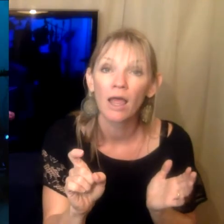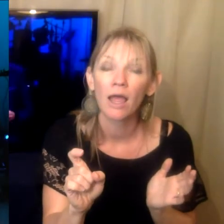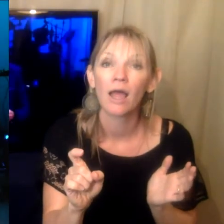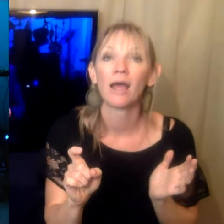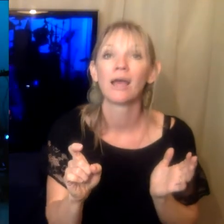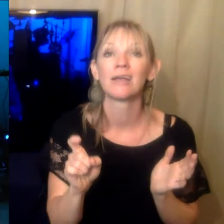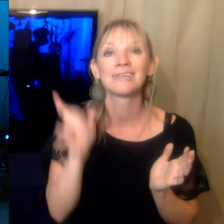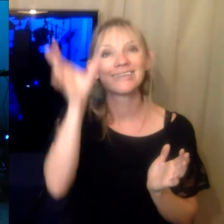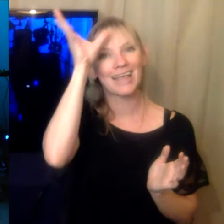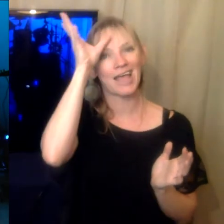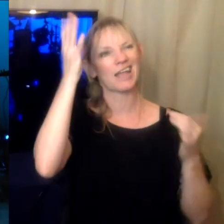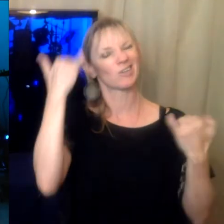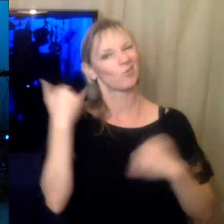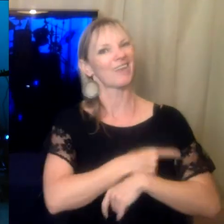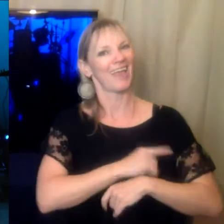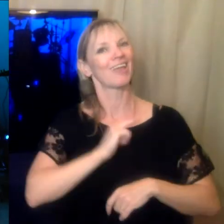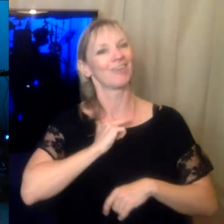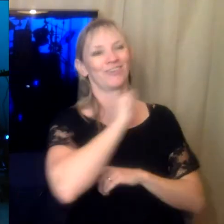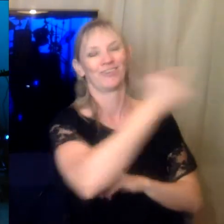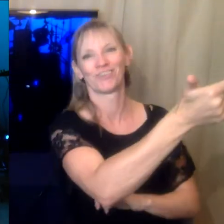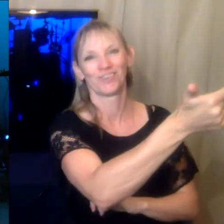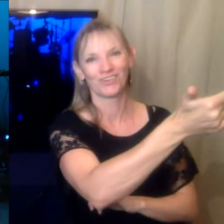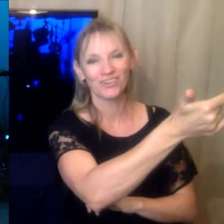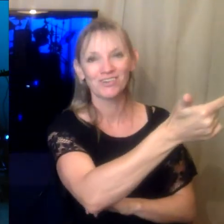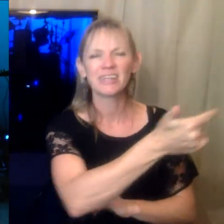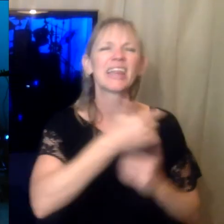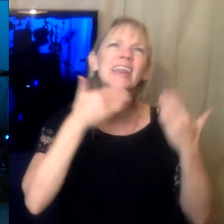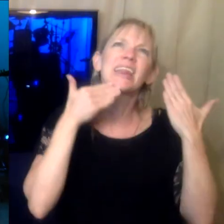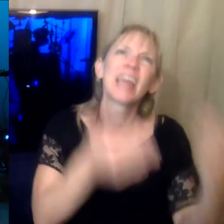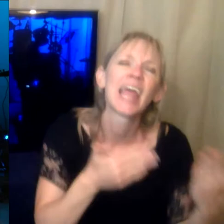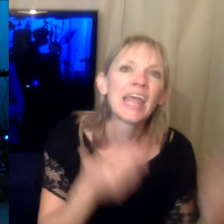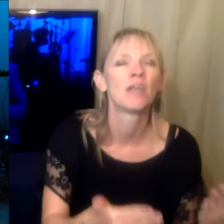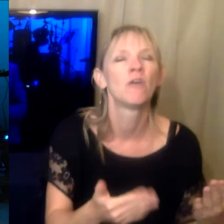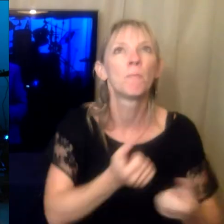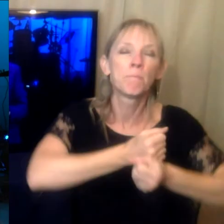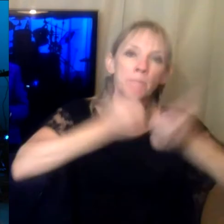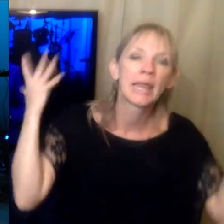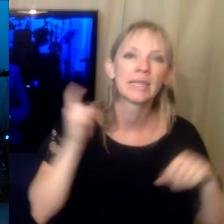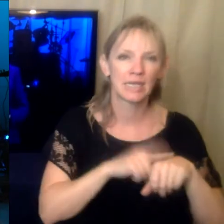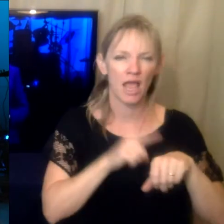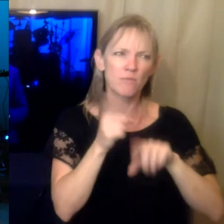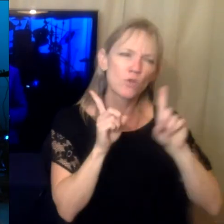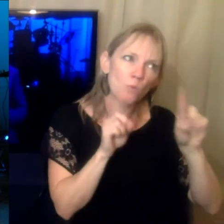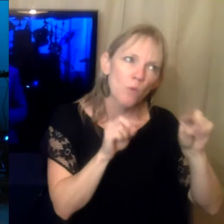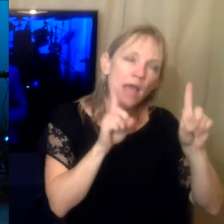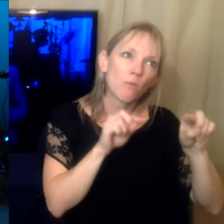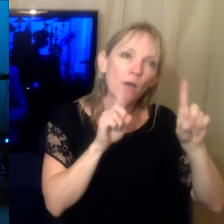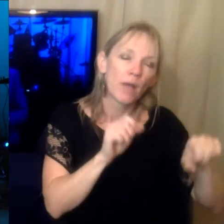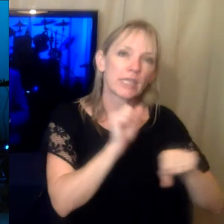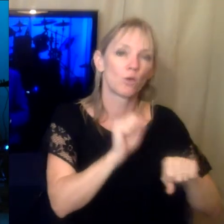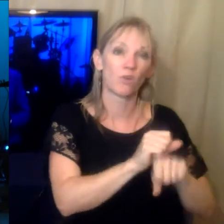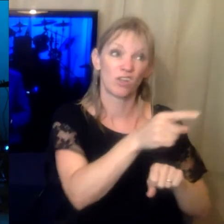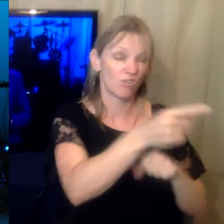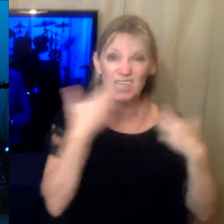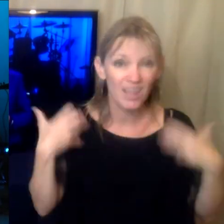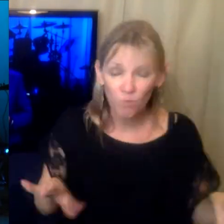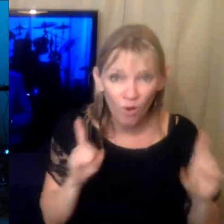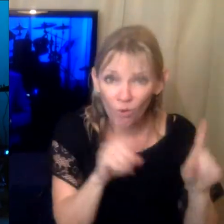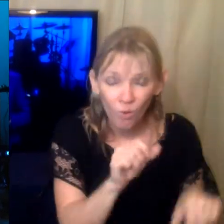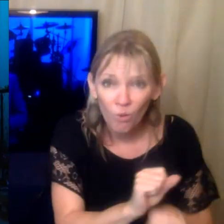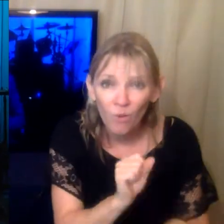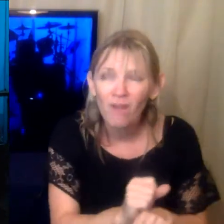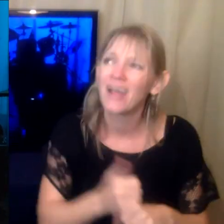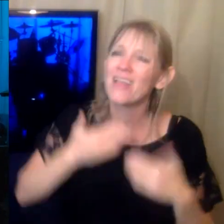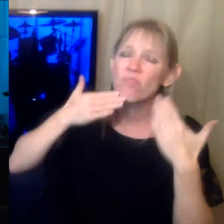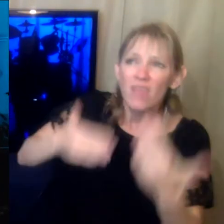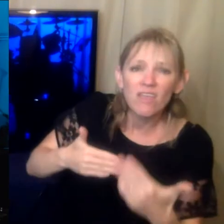Well, Dad, it's your turn today. Thank you for the hundreds of times you went to work when you didn't want to. Thanks